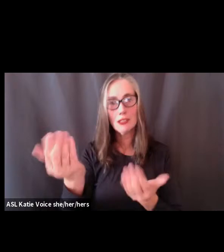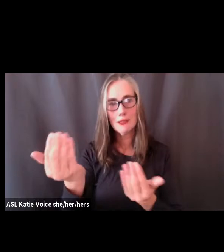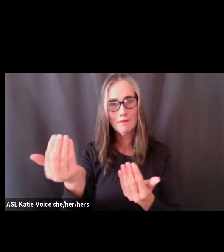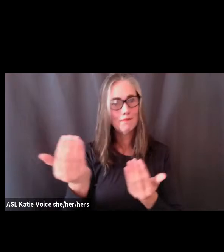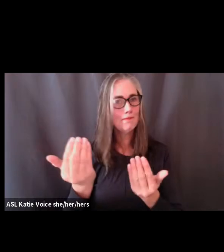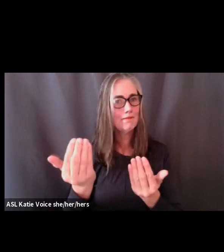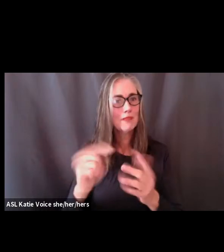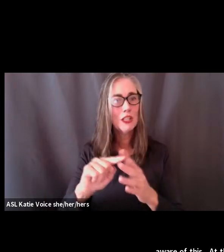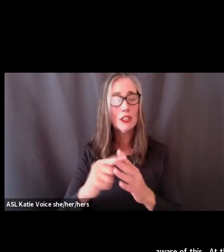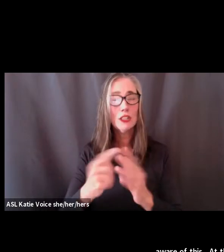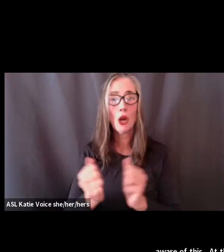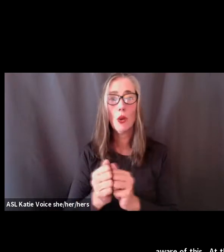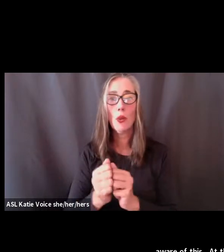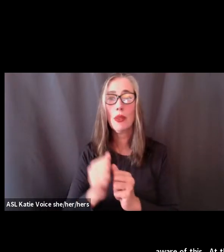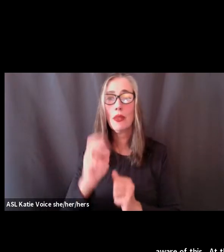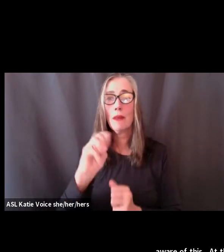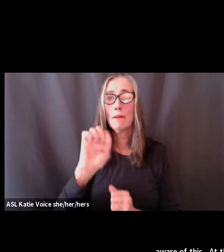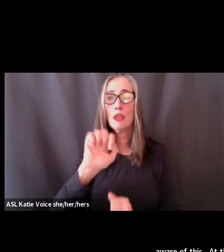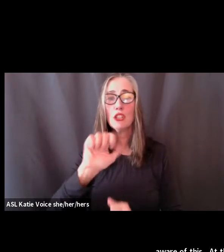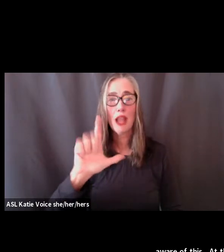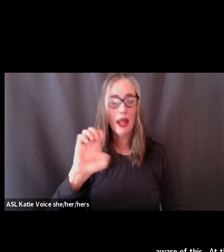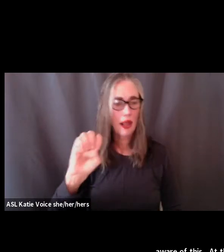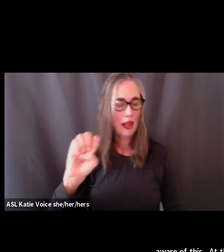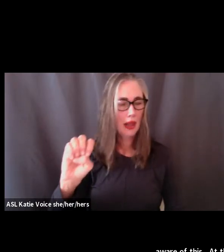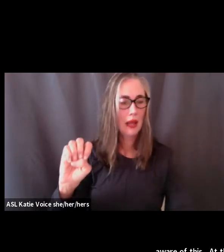with Michelle Krug.